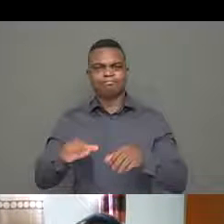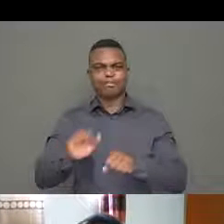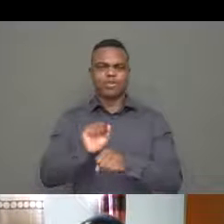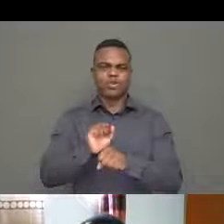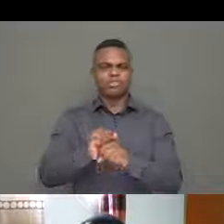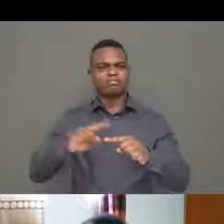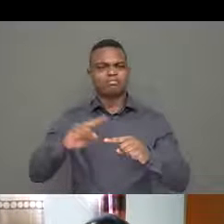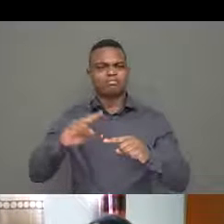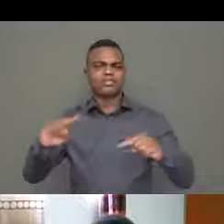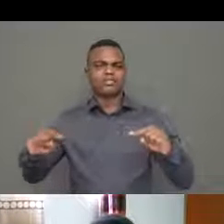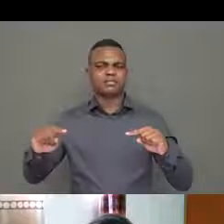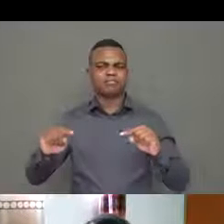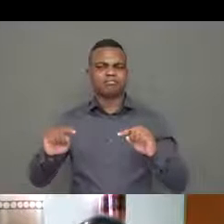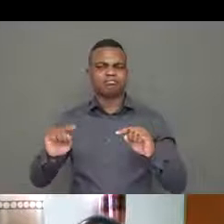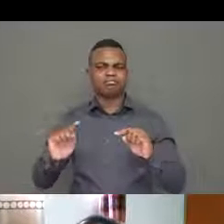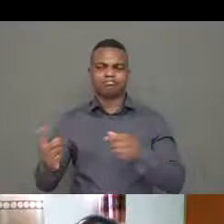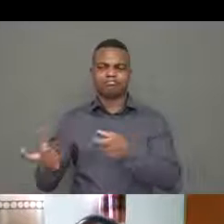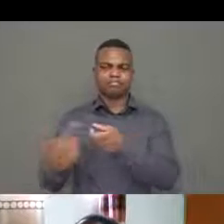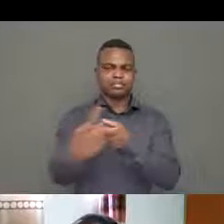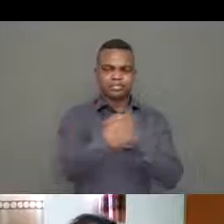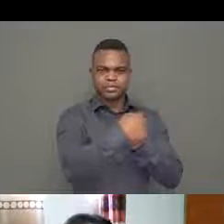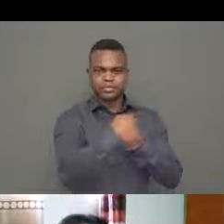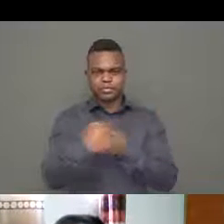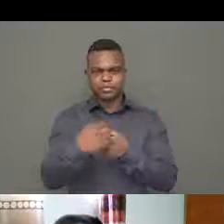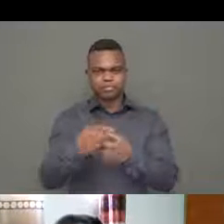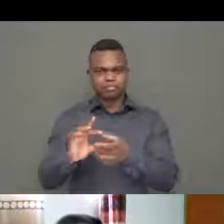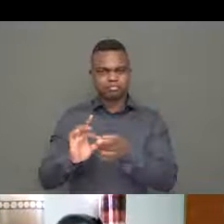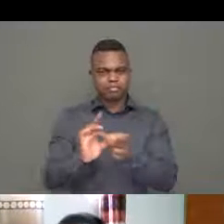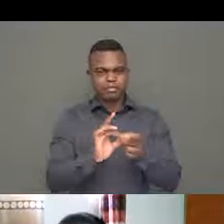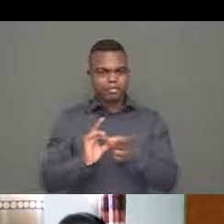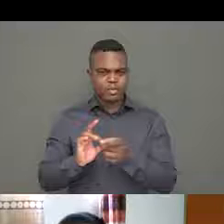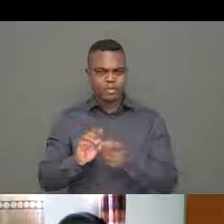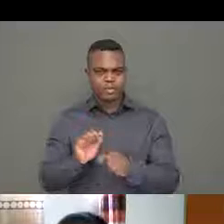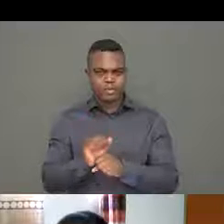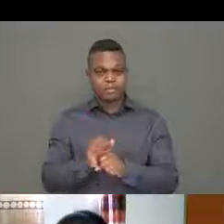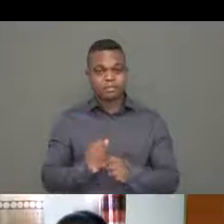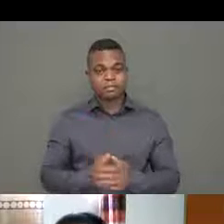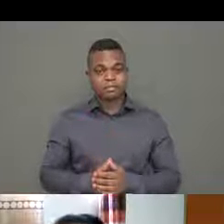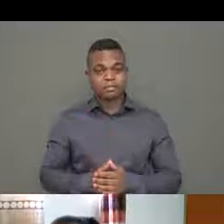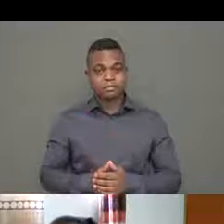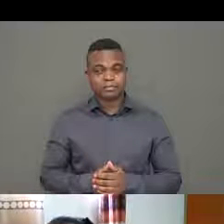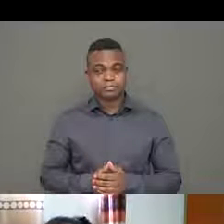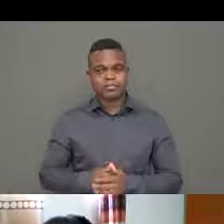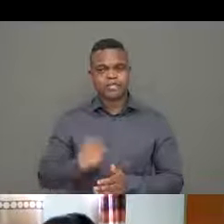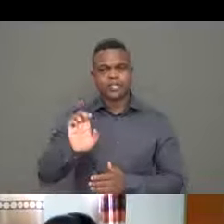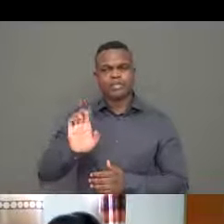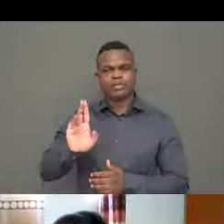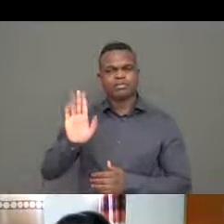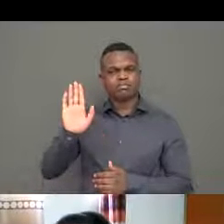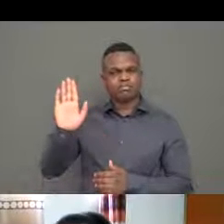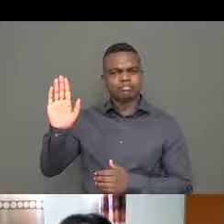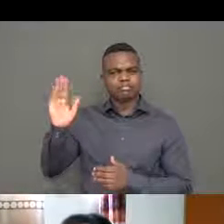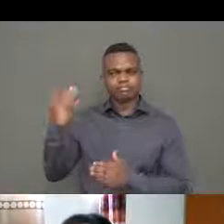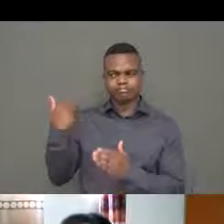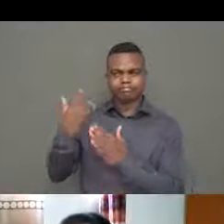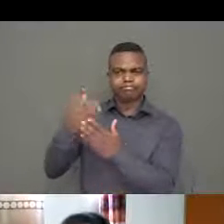most of our project activities. VC places international volunteers to work alongside the local